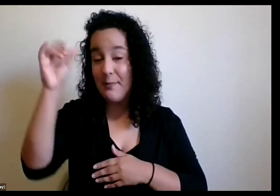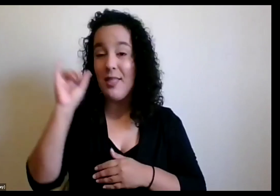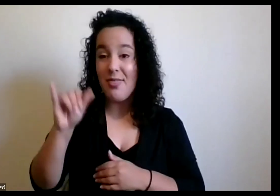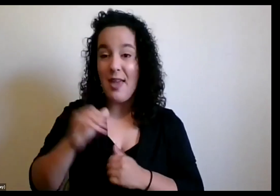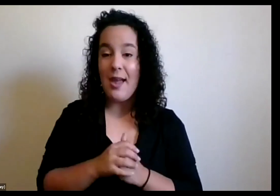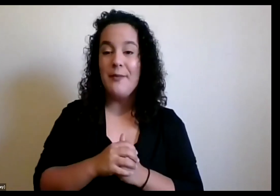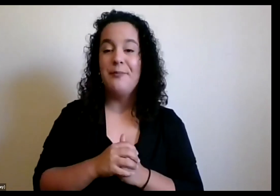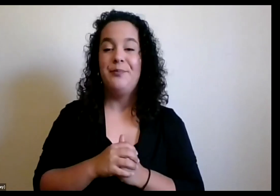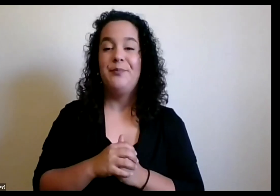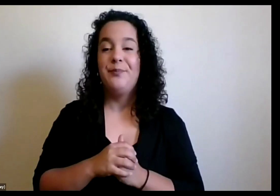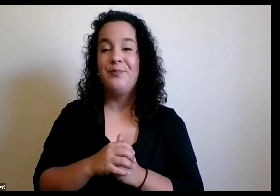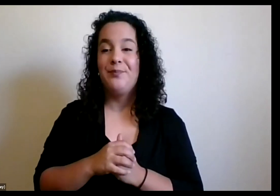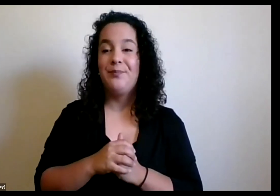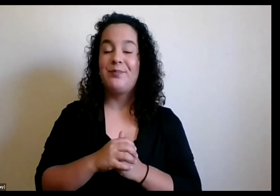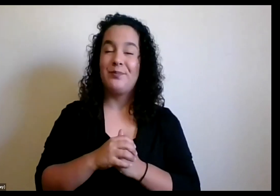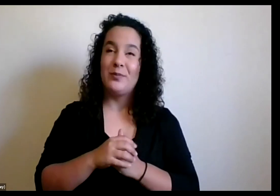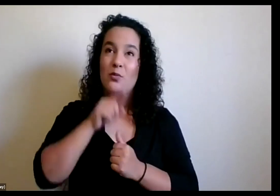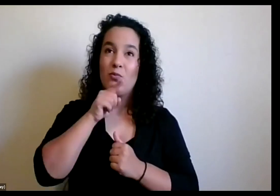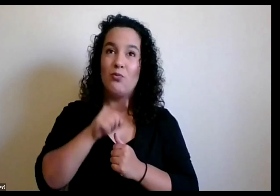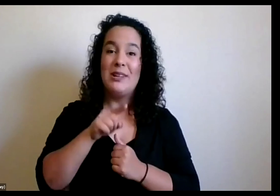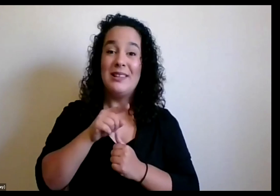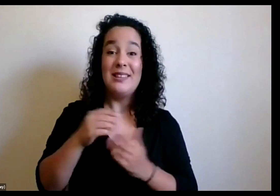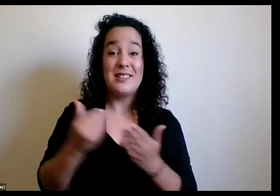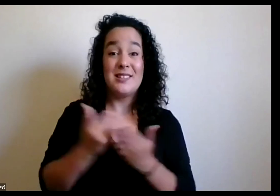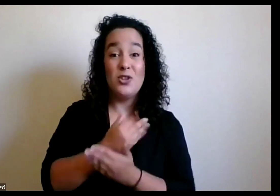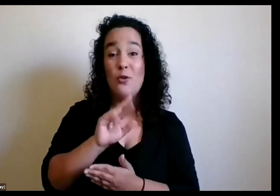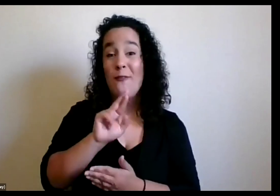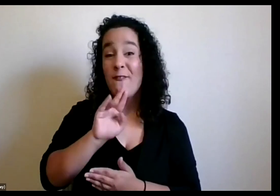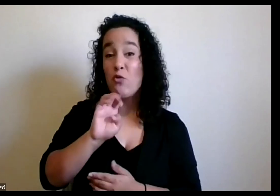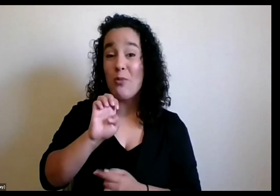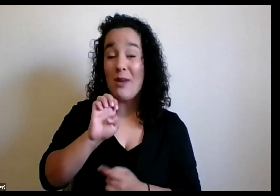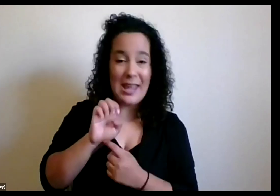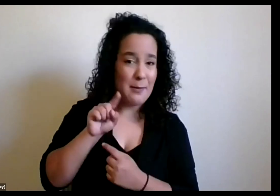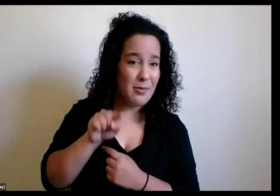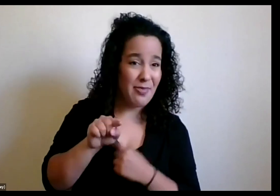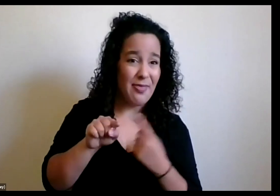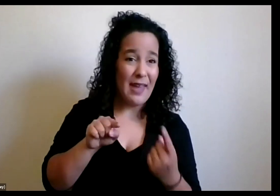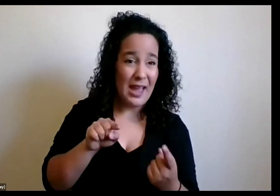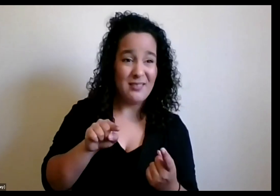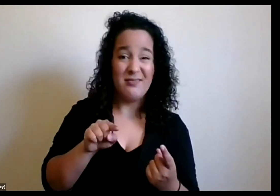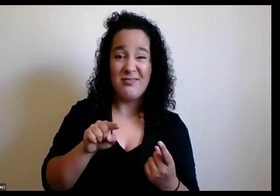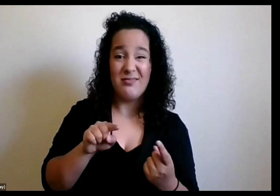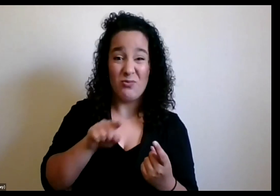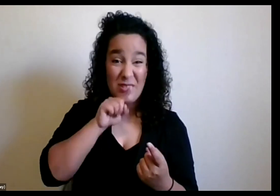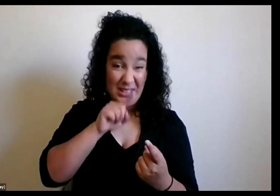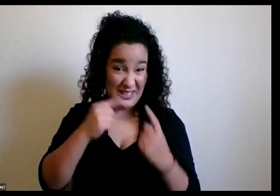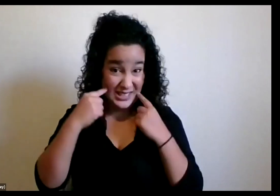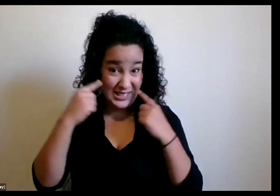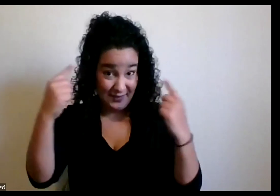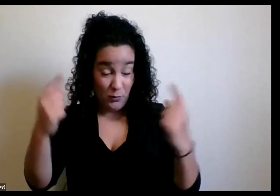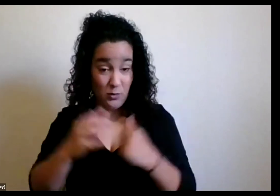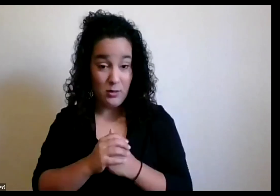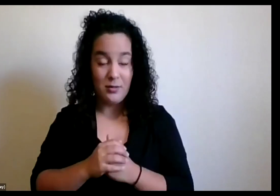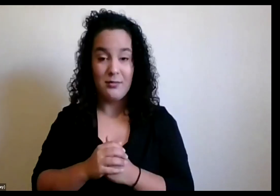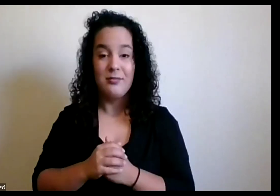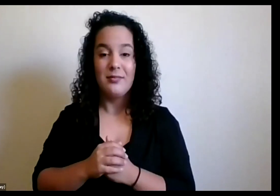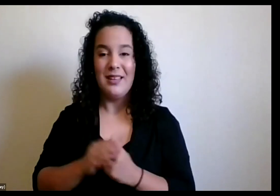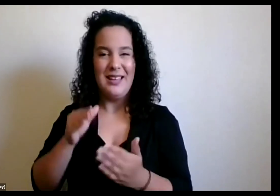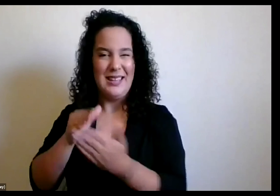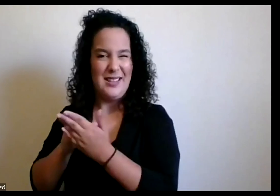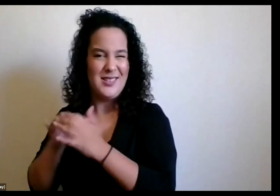know, how effective are these new frames against the status quo? If, you know, I'm hoping to God, we don't find